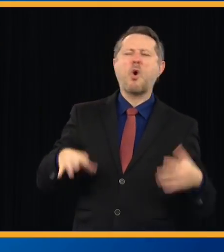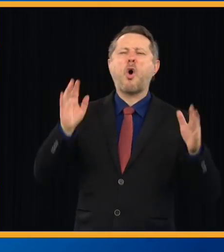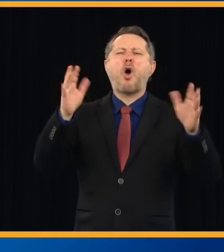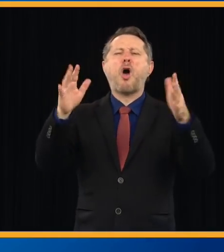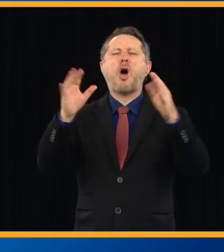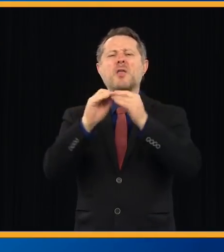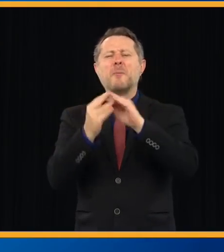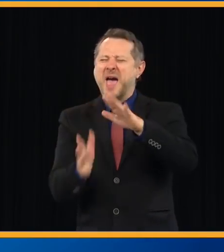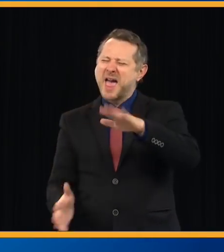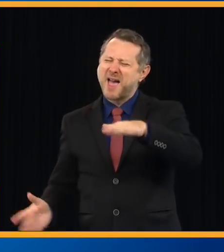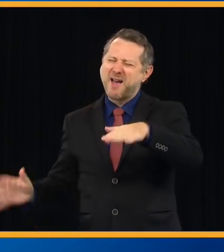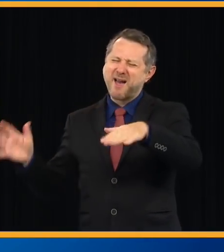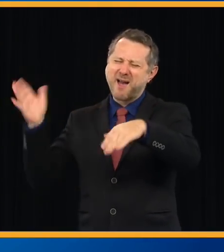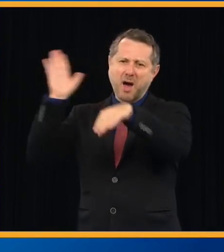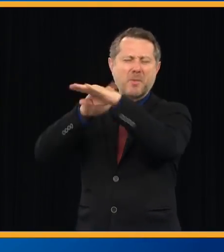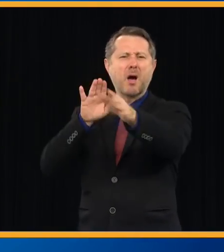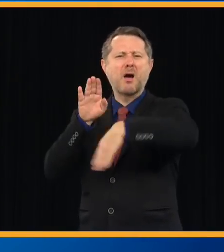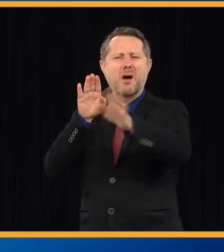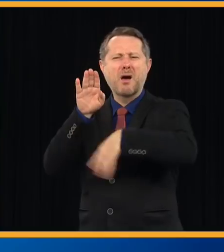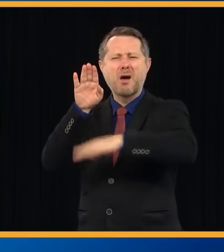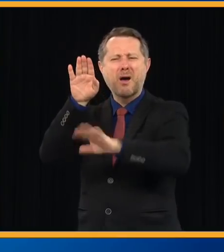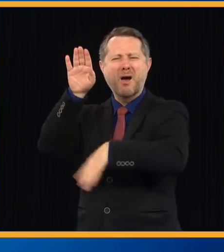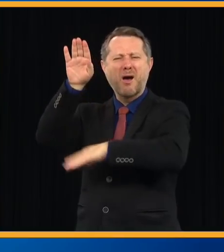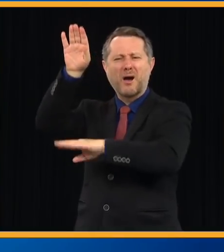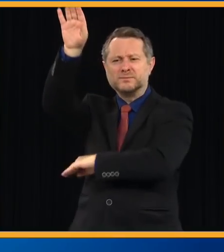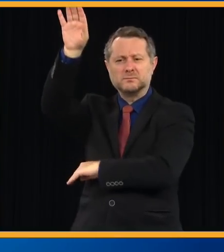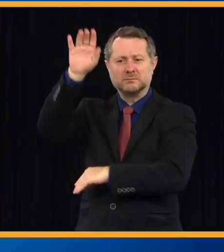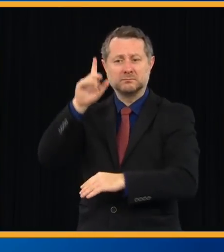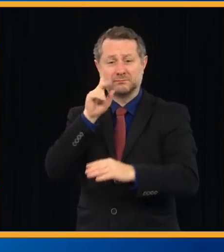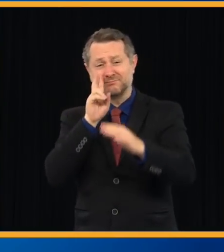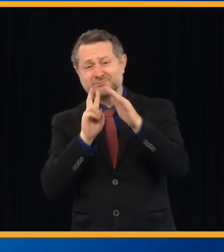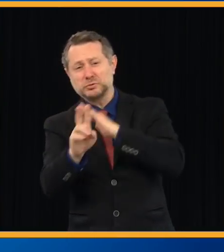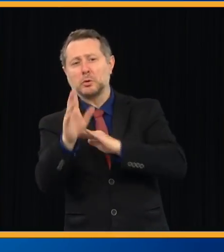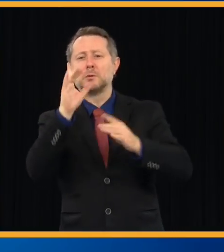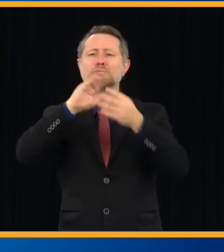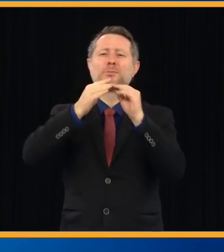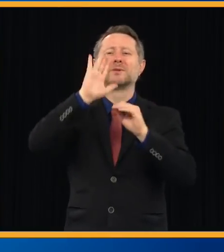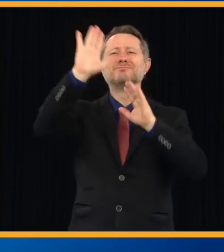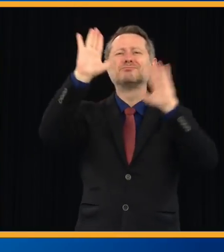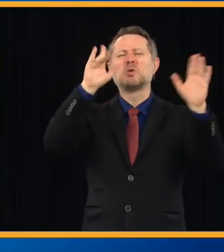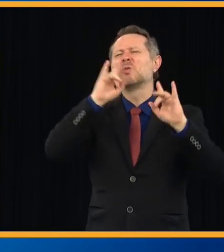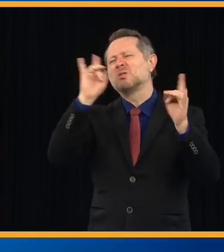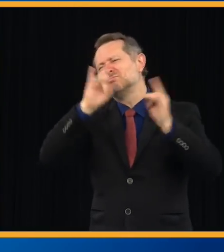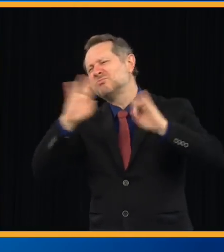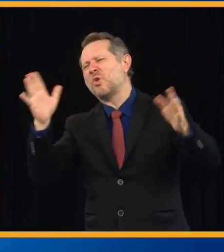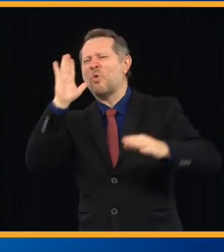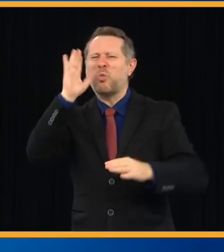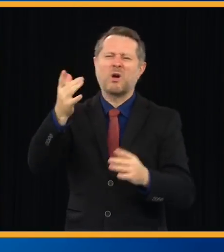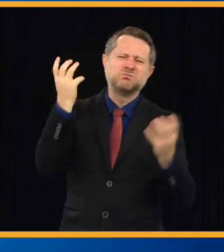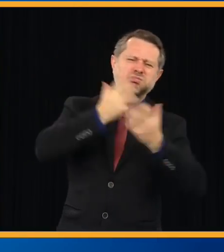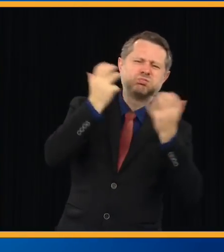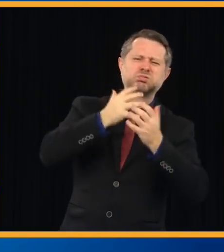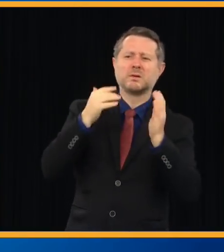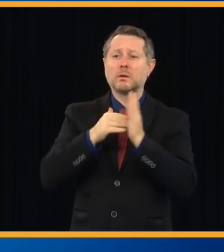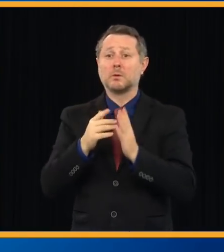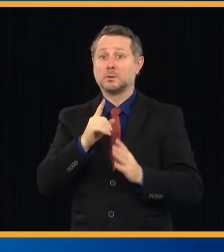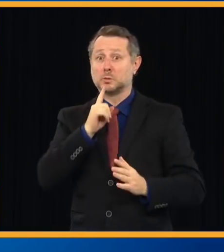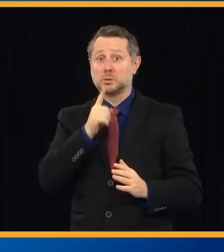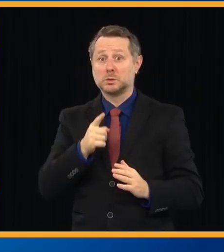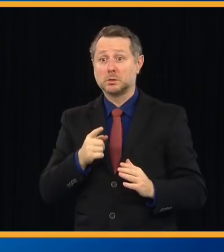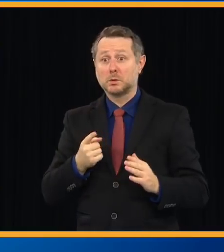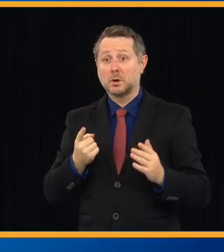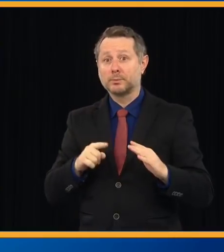national projections, state projections, local projections, turned out to be incorrect, excuse